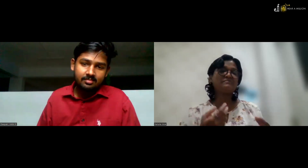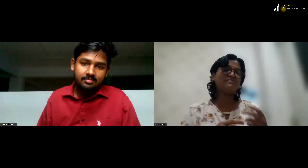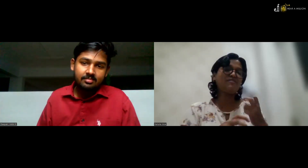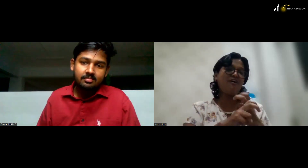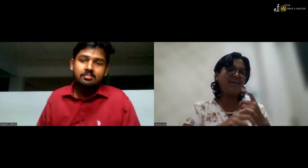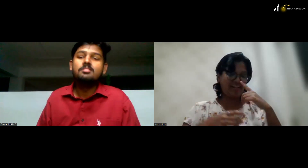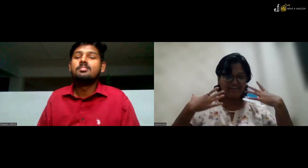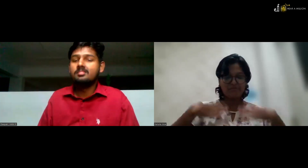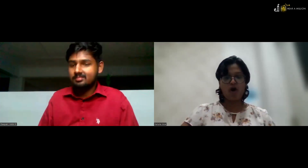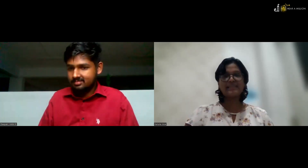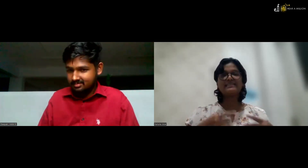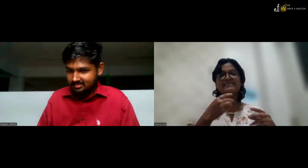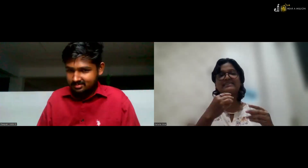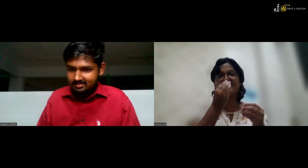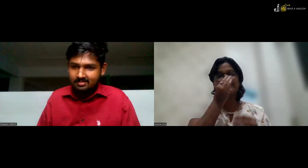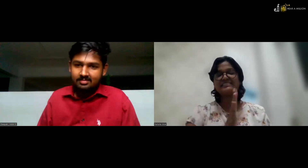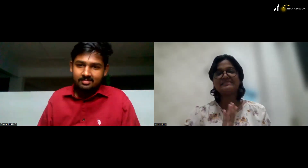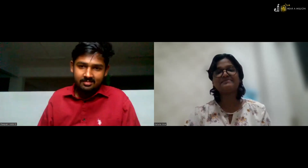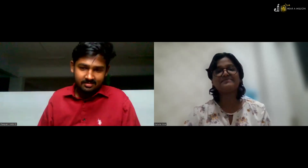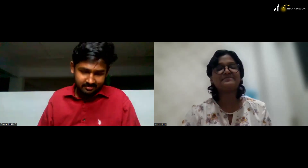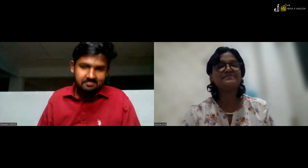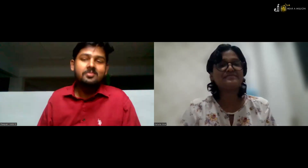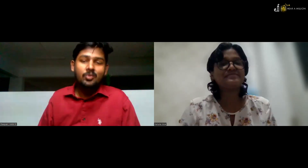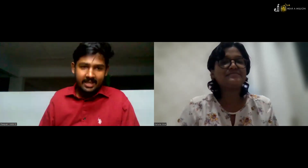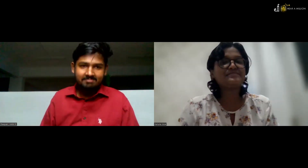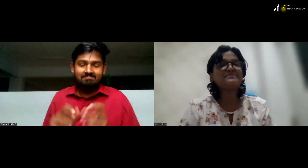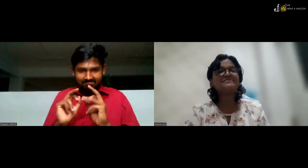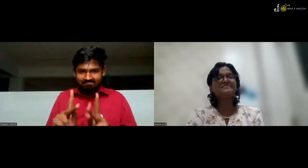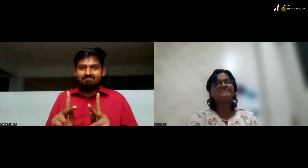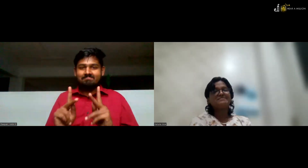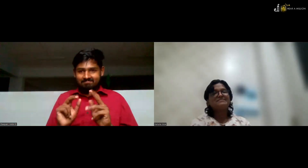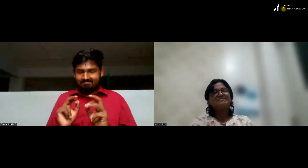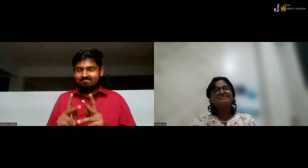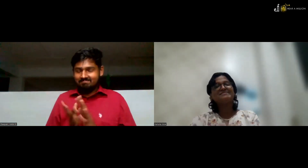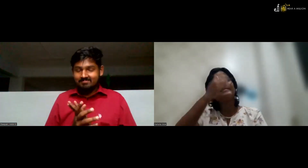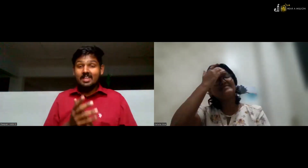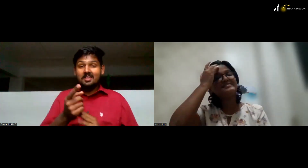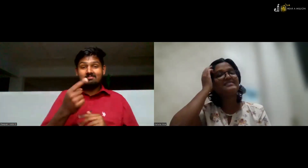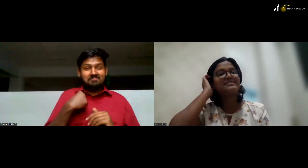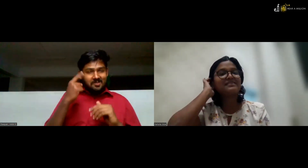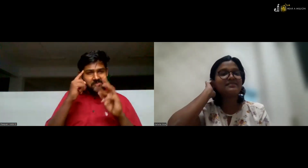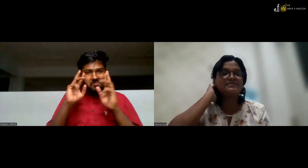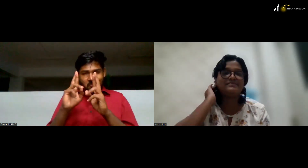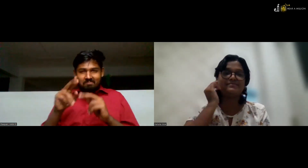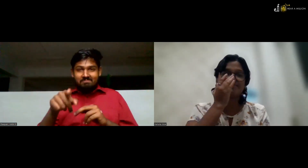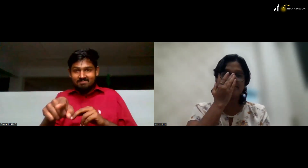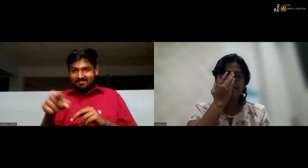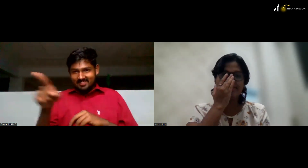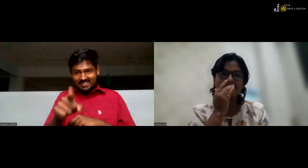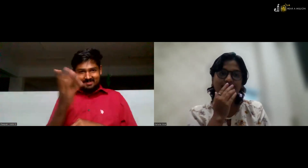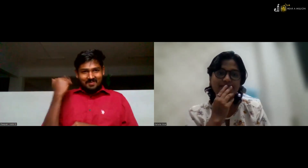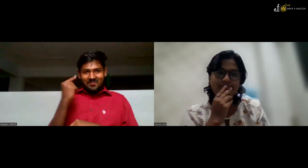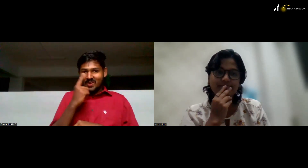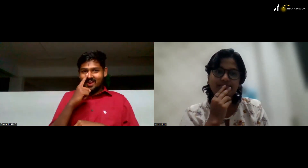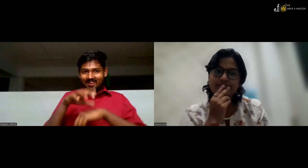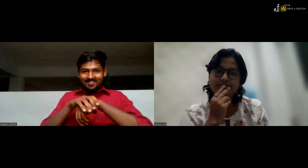I understood that thing. That could be, I mean, the clothing that also impact your